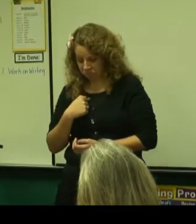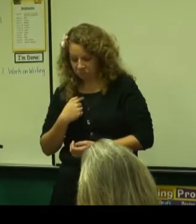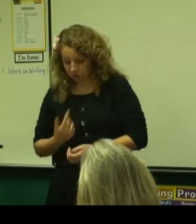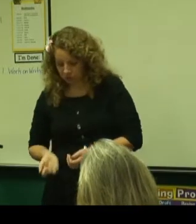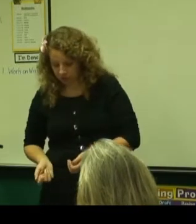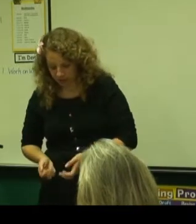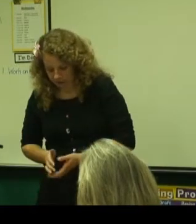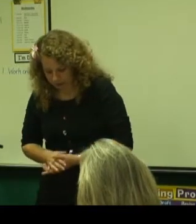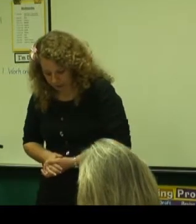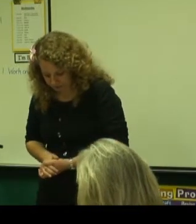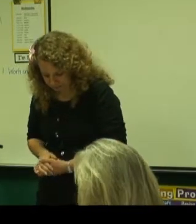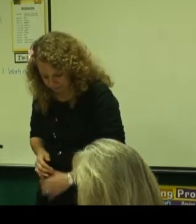So you can do it that way as well.